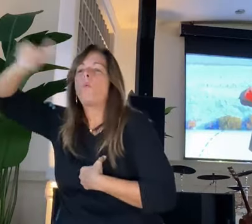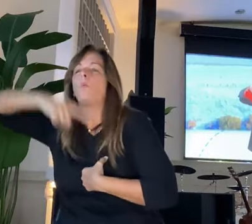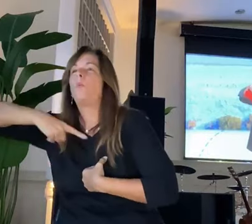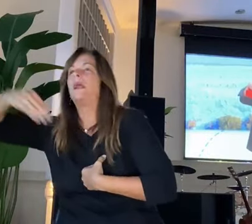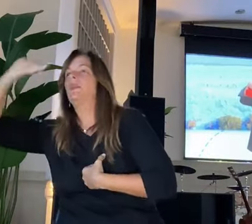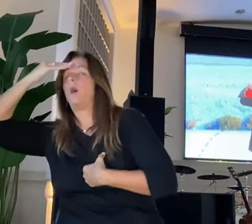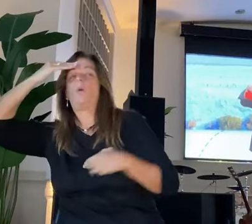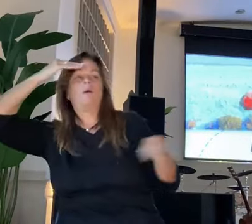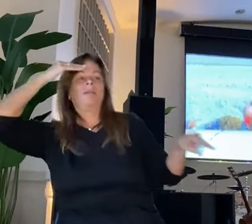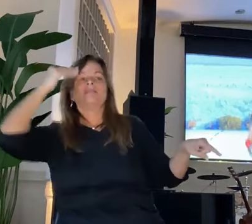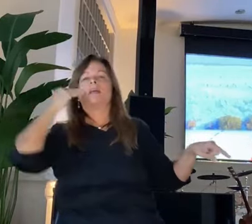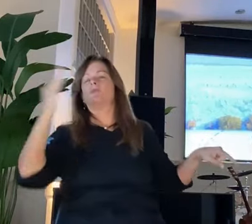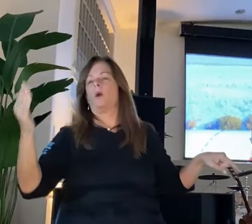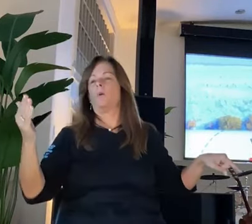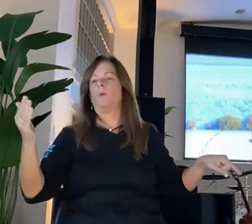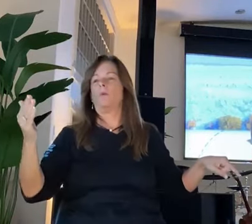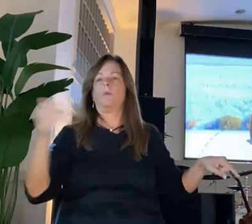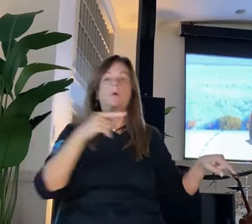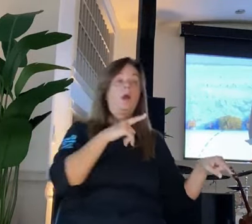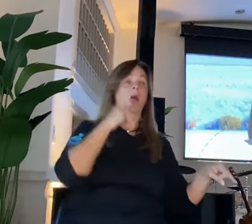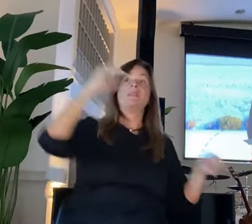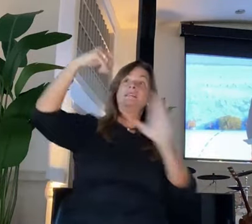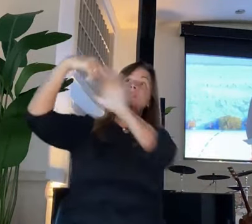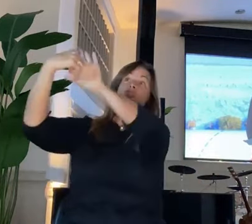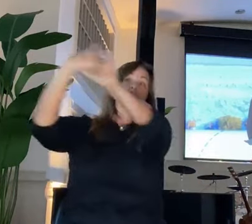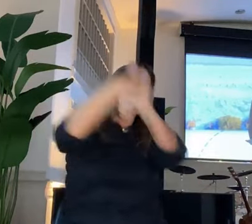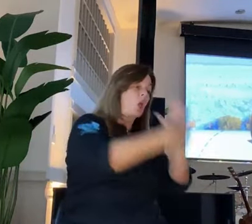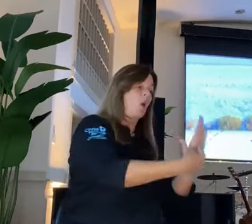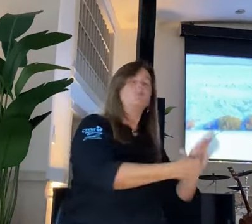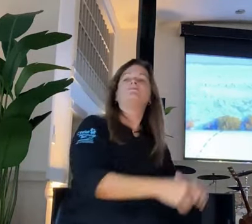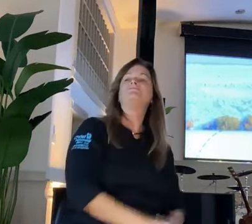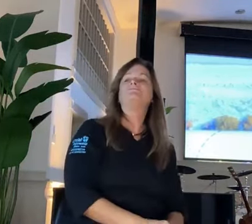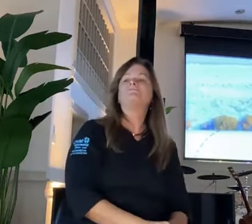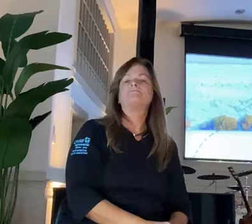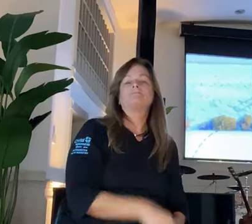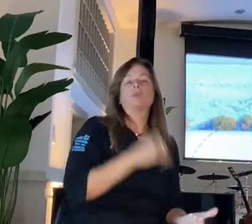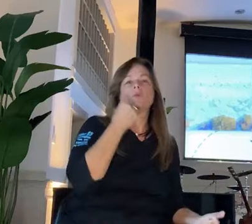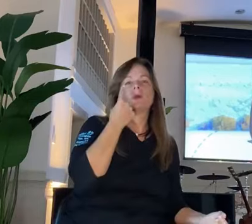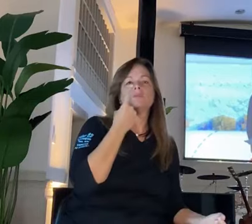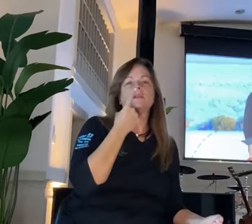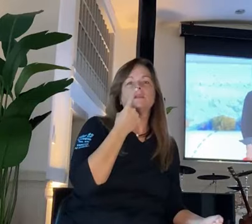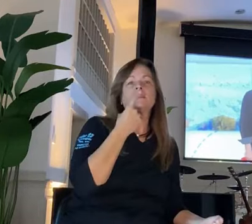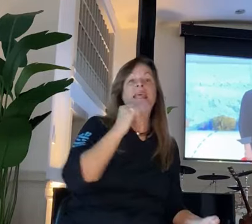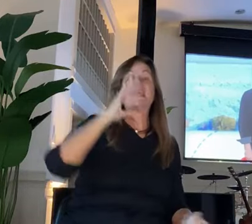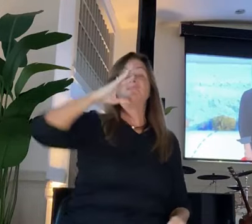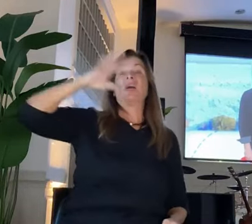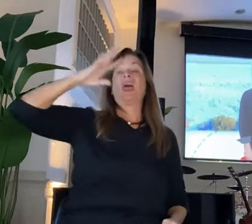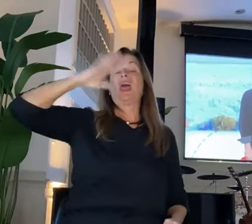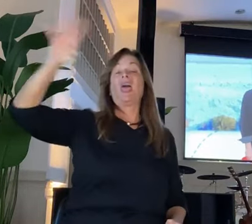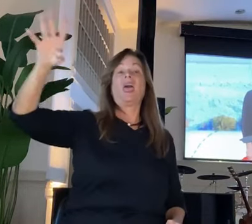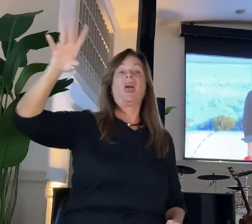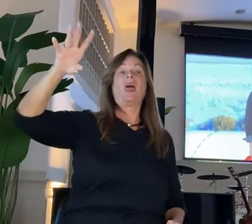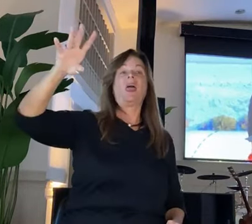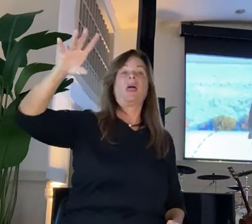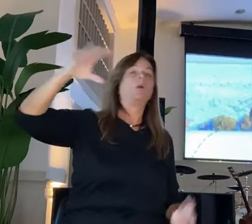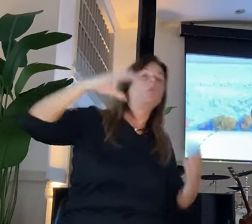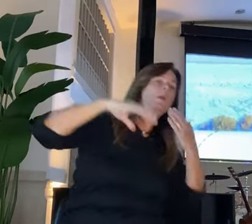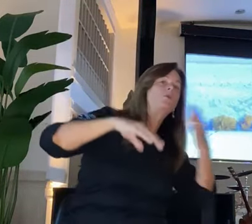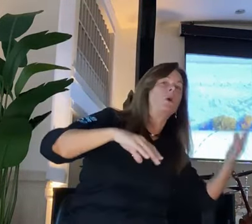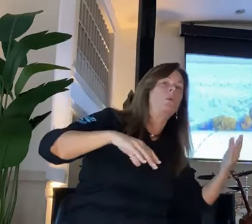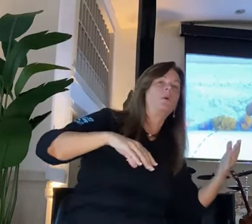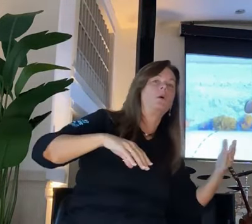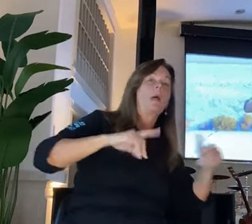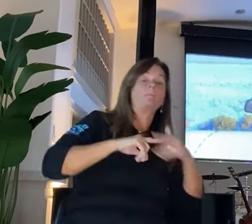there are some things we will never see. Our eyes will never be open to understand some of the revelations of